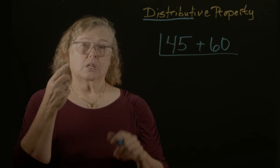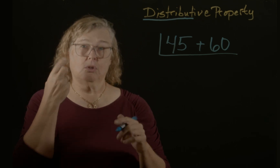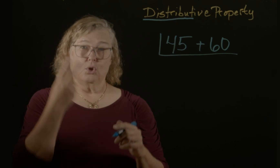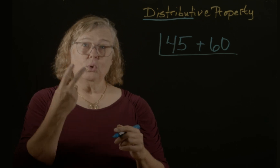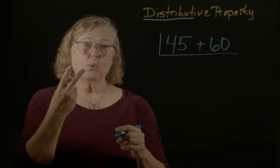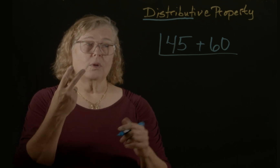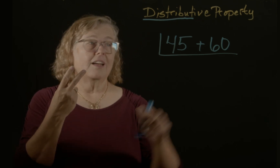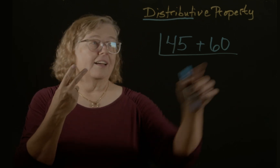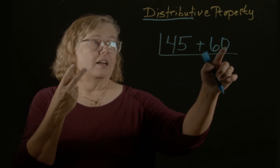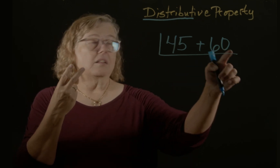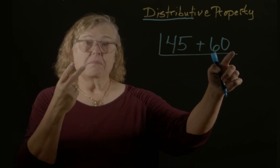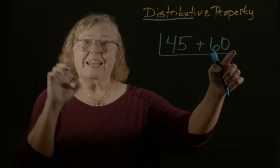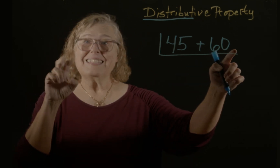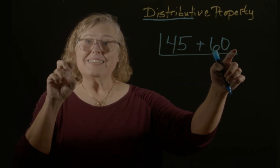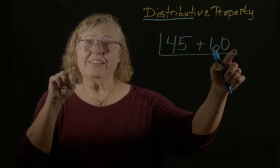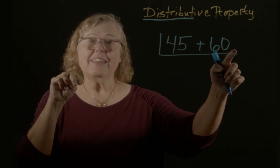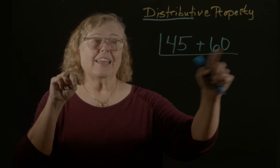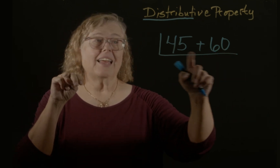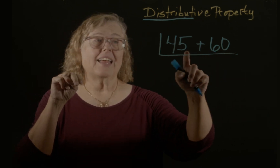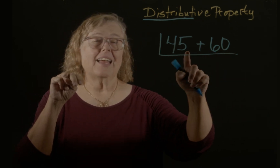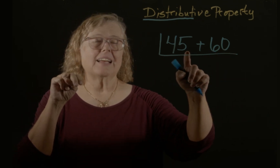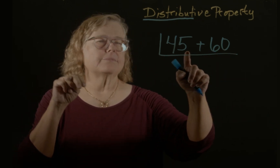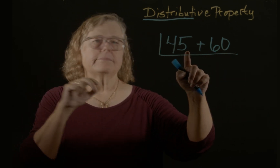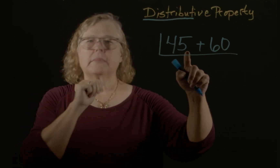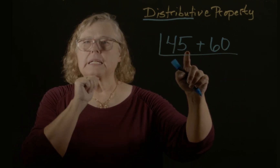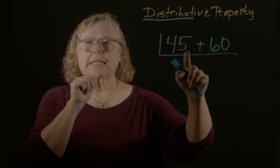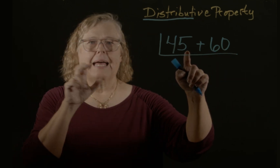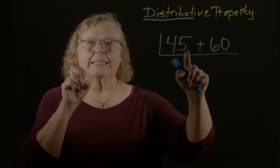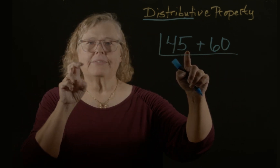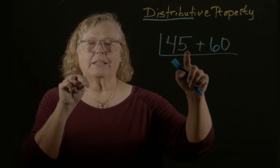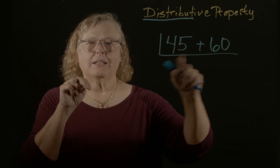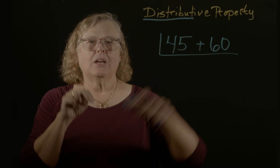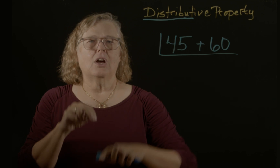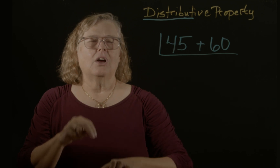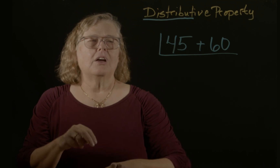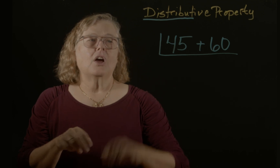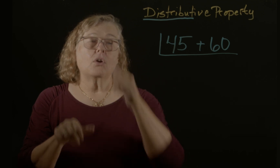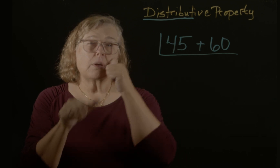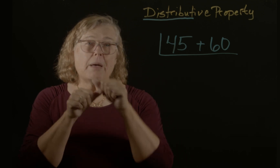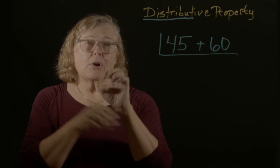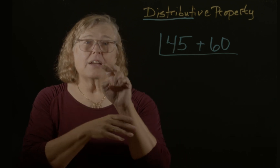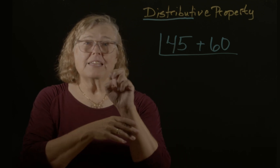What number can we divide out first? Can we use 2? 60, 0. Ends in 0. That's even. Oh, but the 5's not